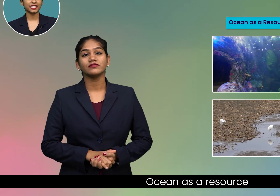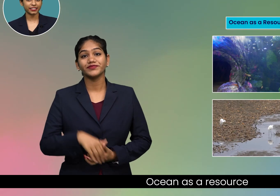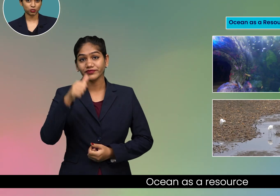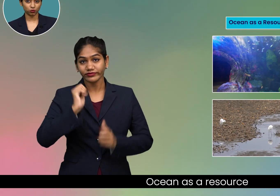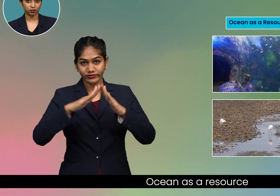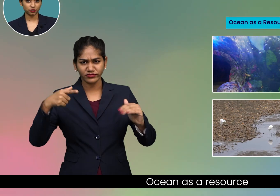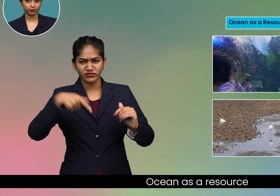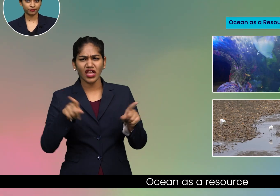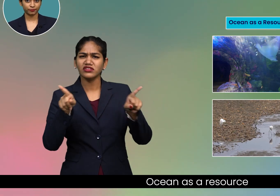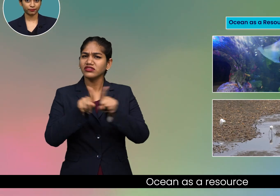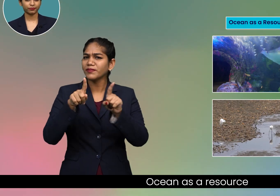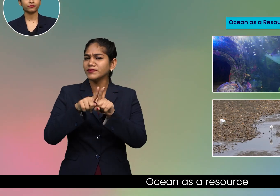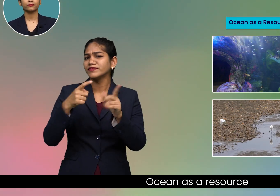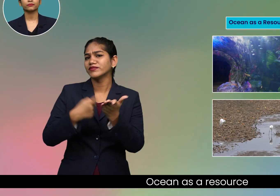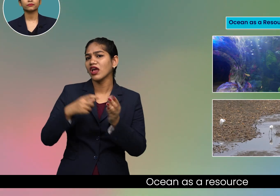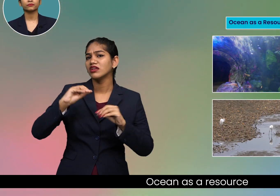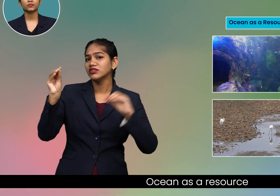Ocean as a resource.